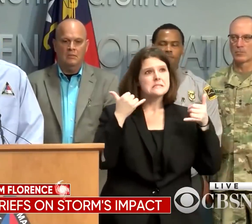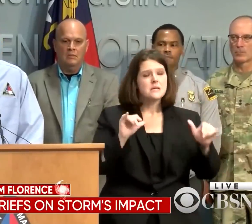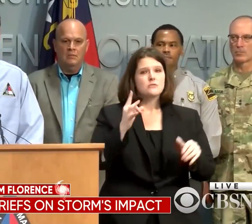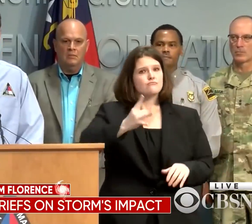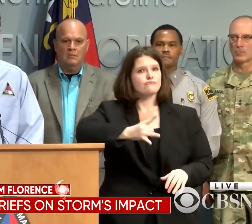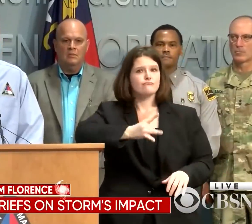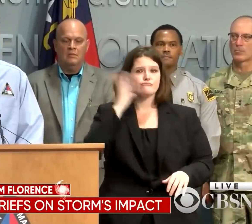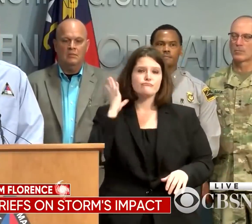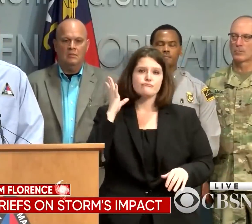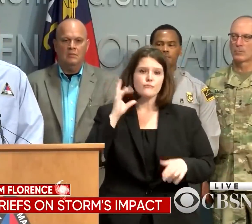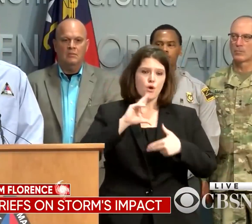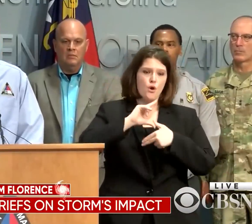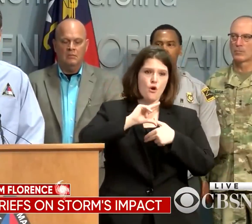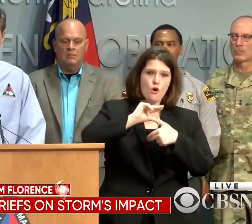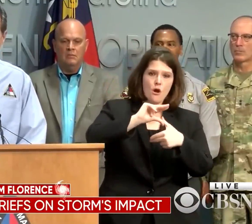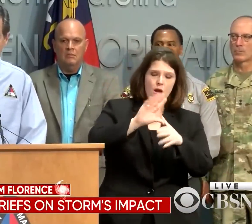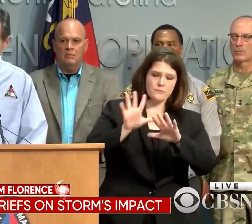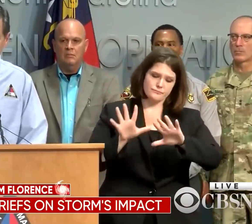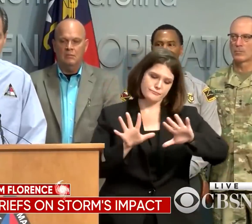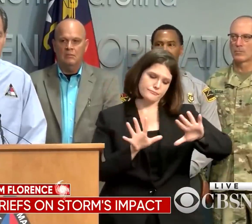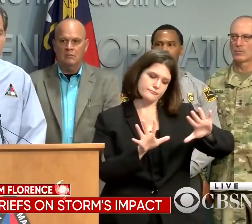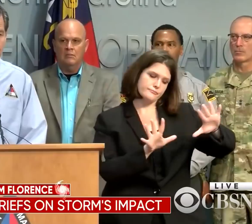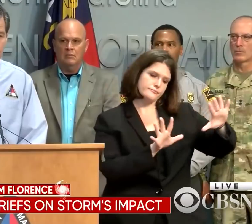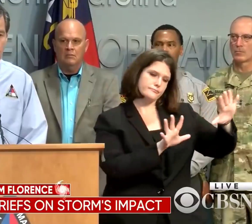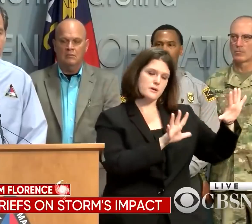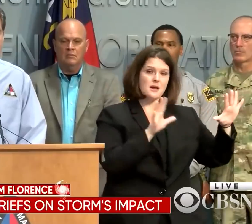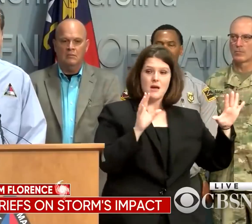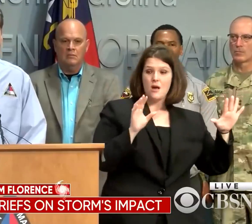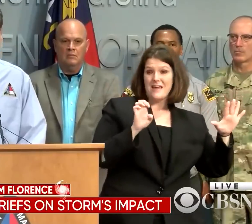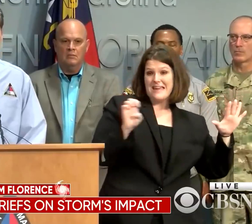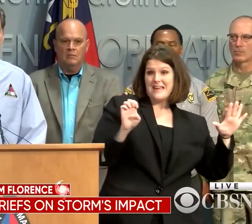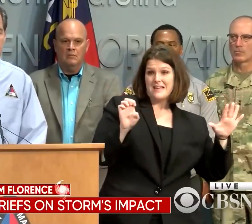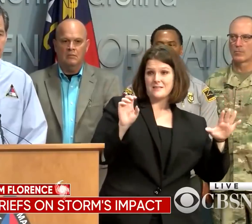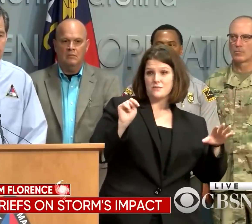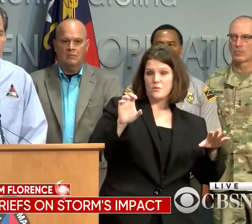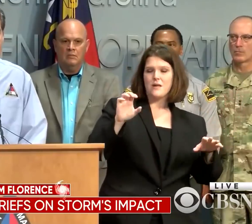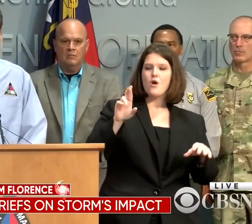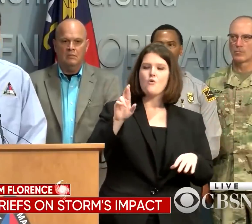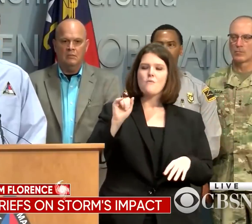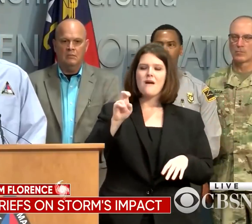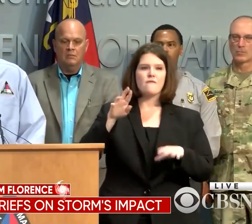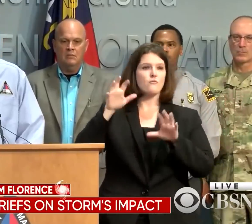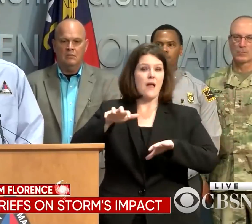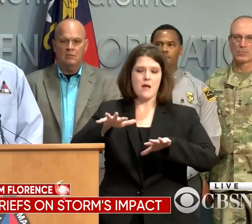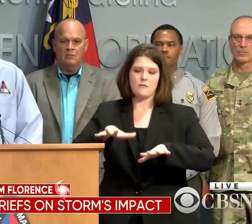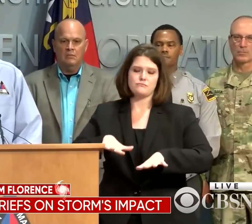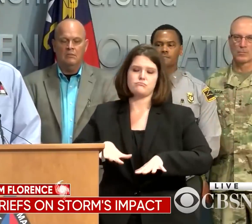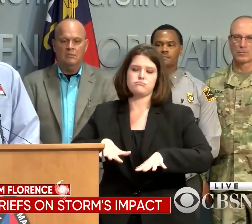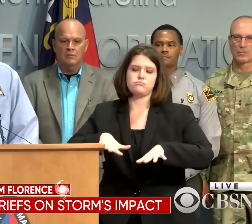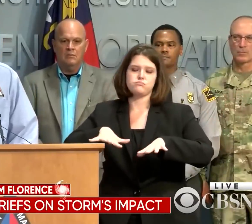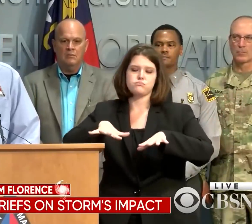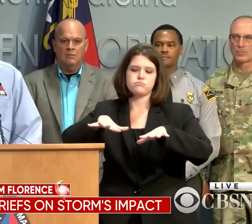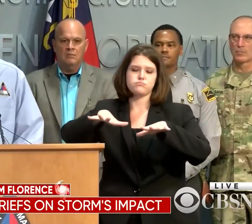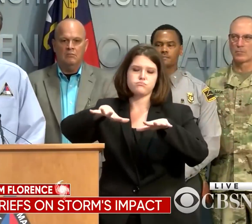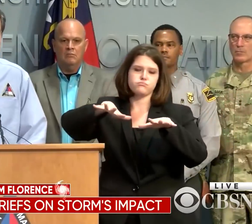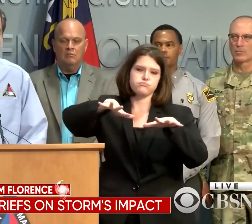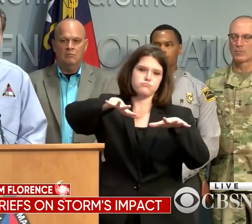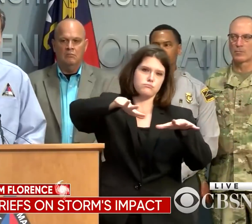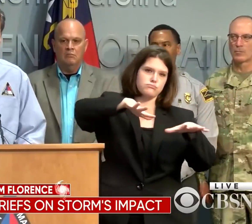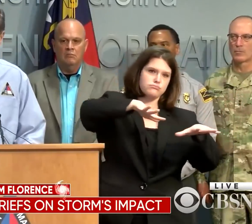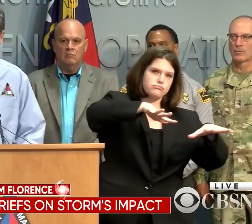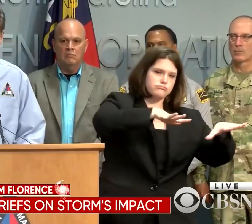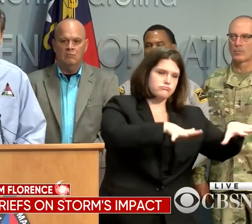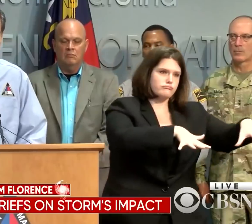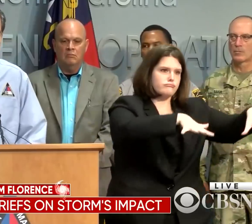even as the storm passes eastern North Carolina, those rivers are going to continue to rise over the next few days, and there's going to